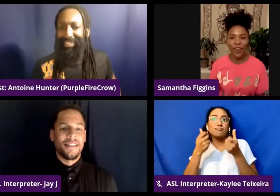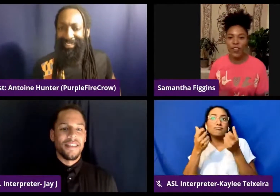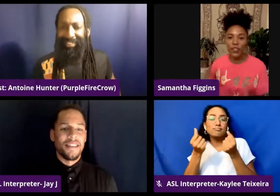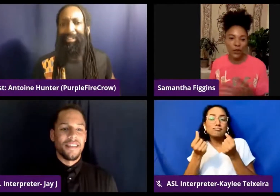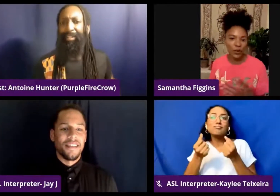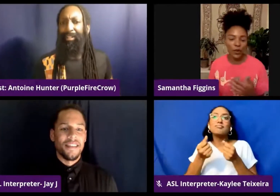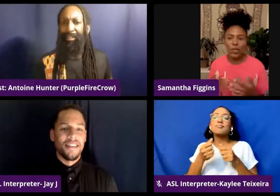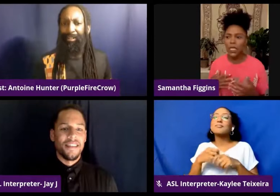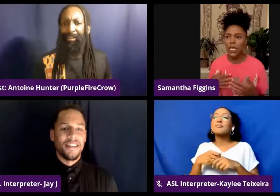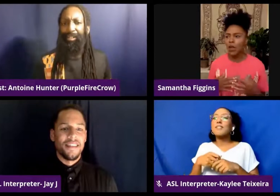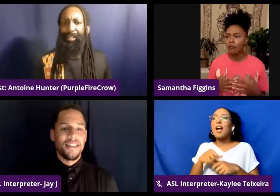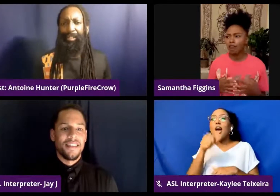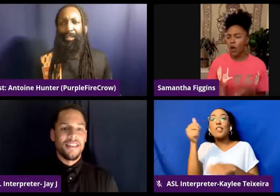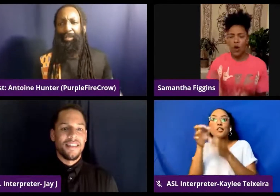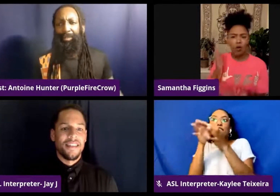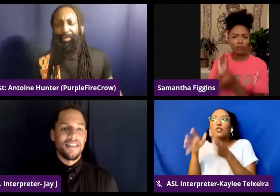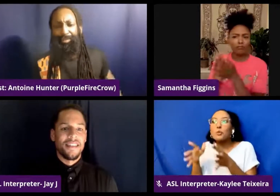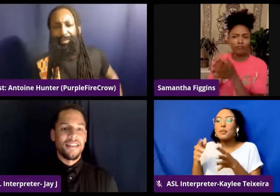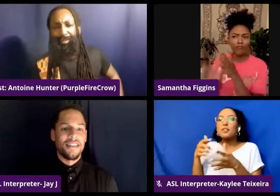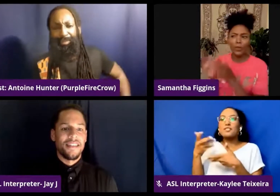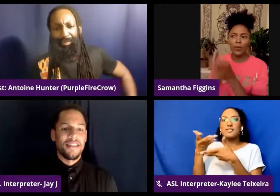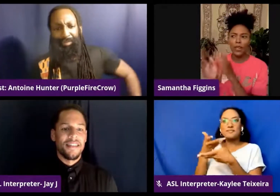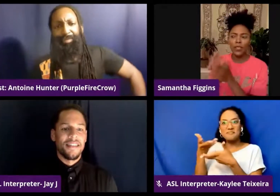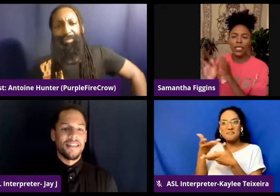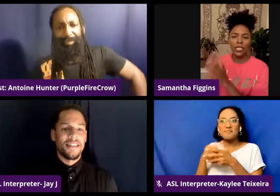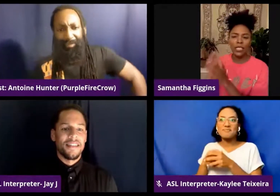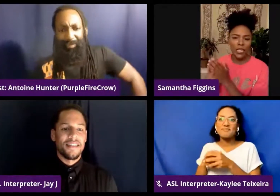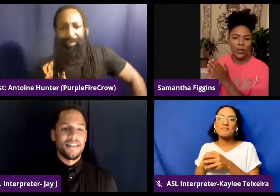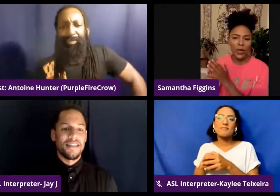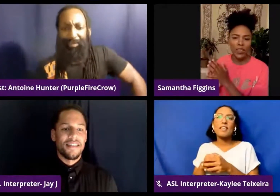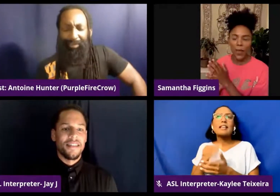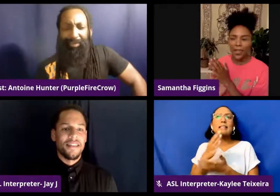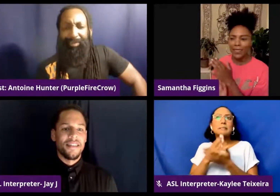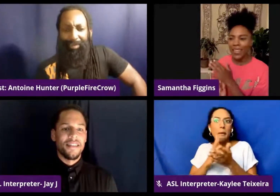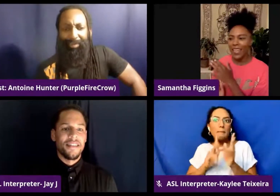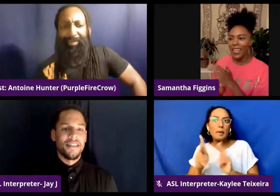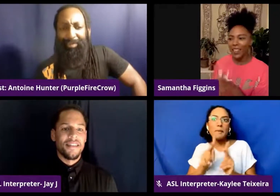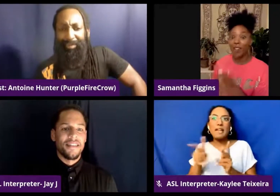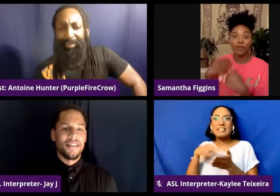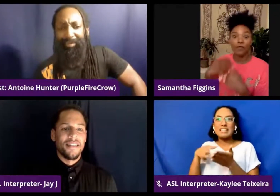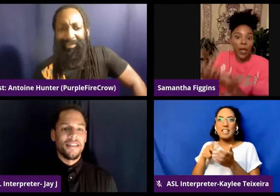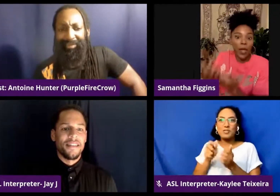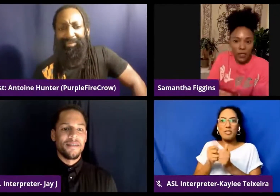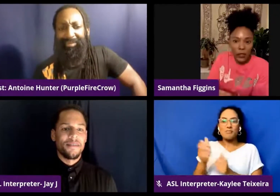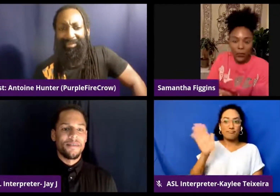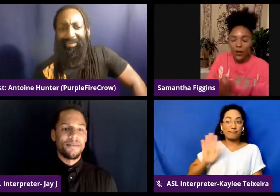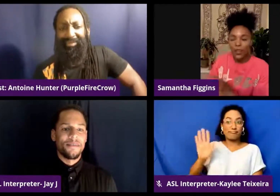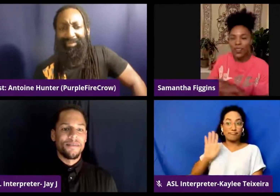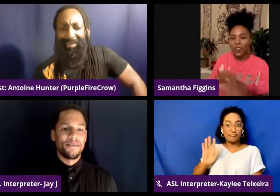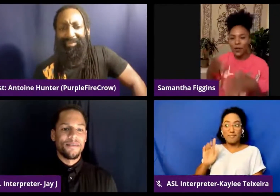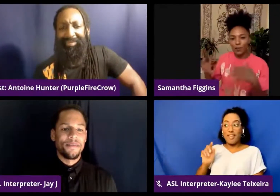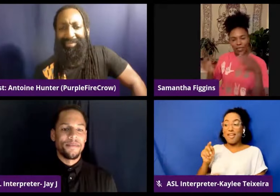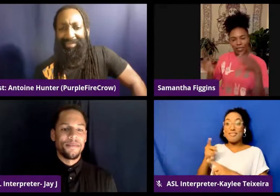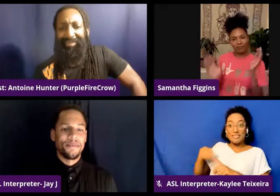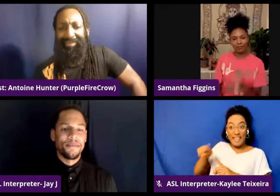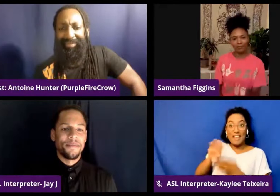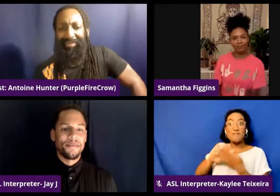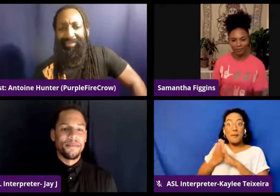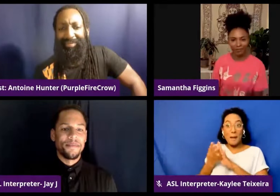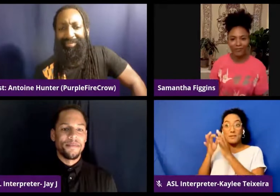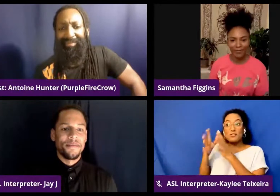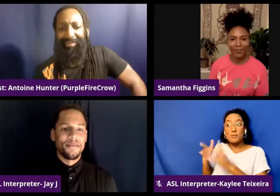a lot of other interpreters, old people that I used to dance with back in the day, they become interpreters. So,